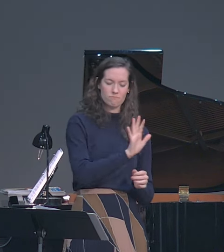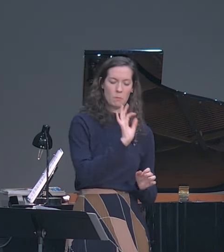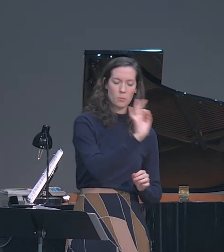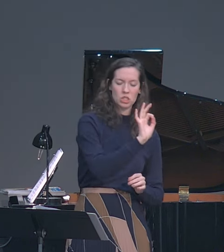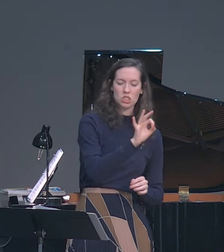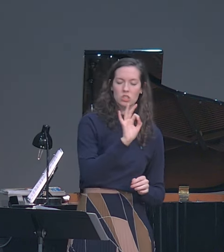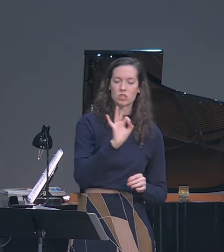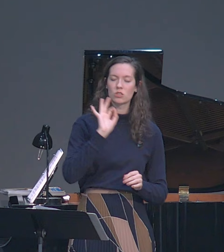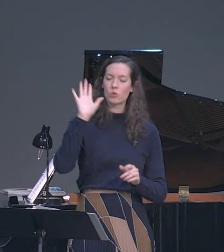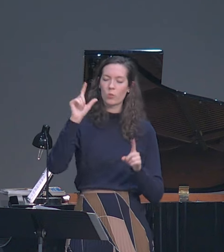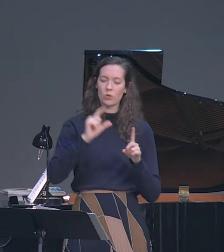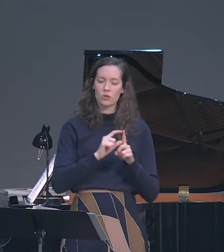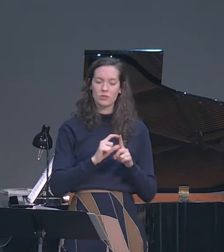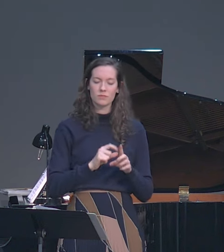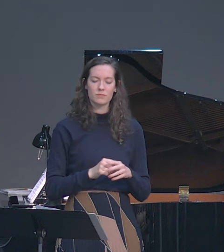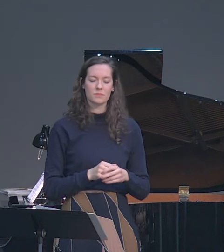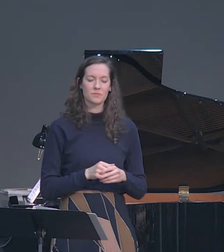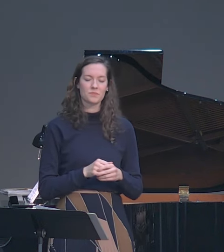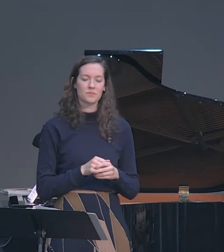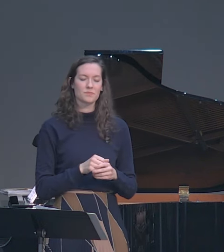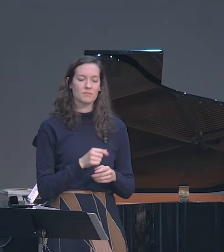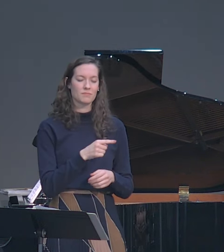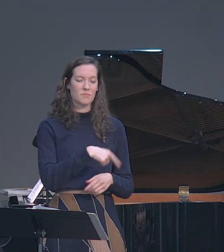that are lost come to see